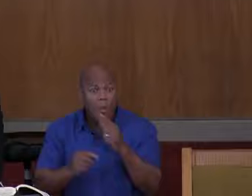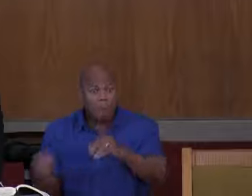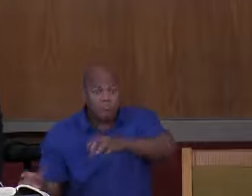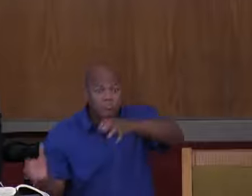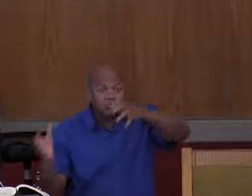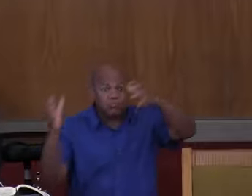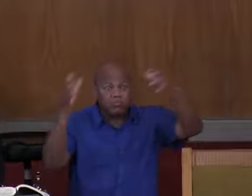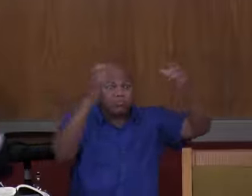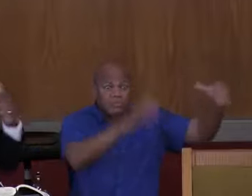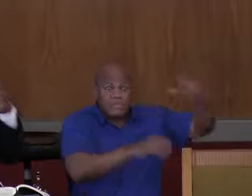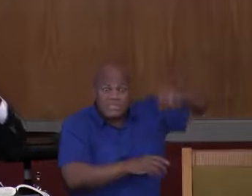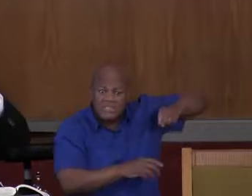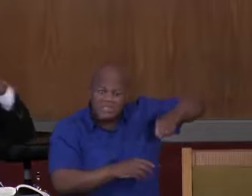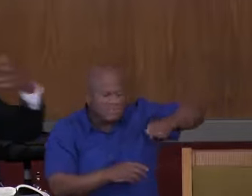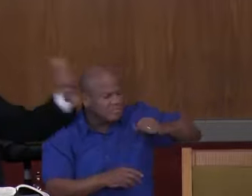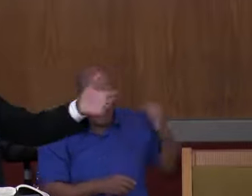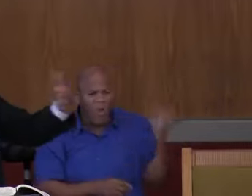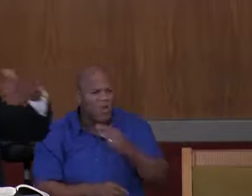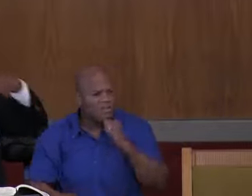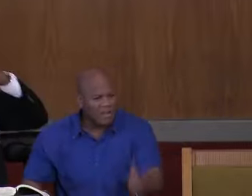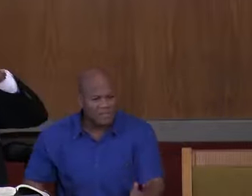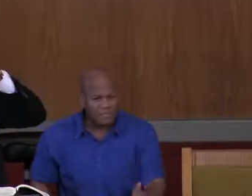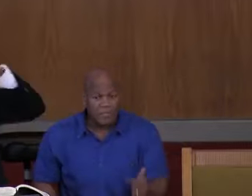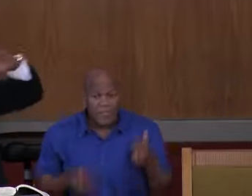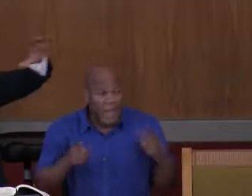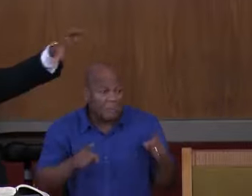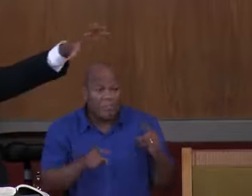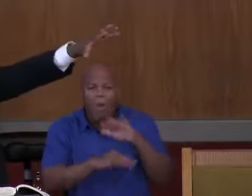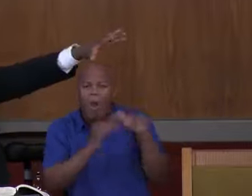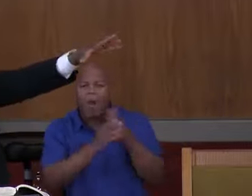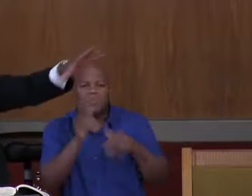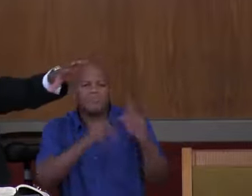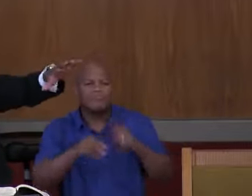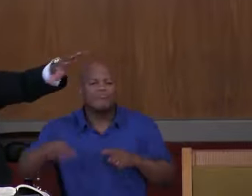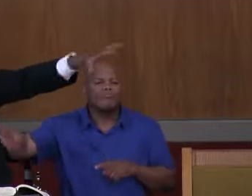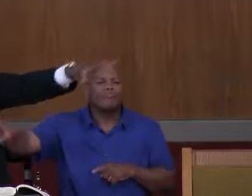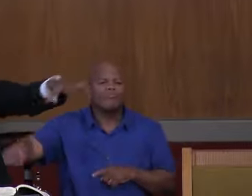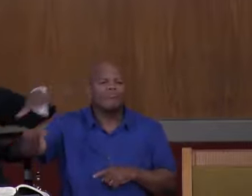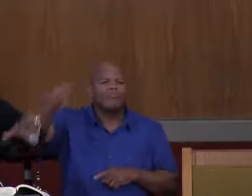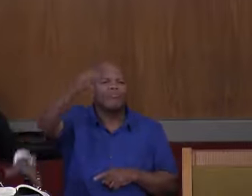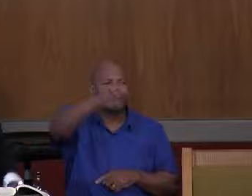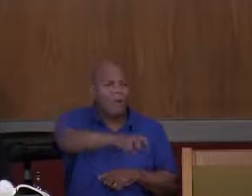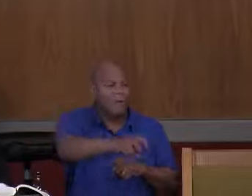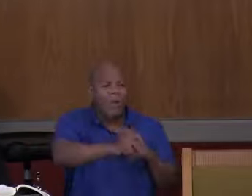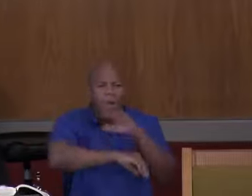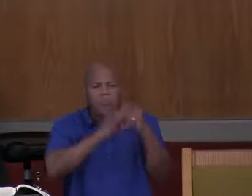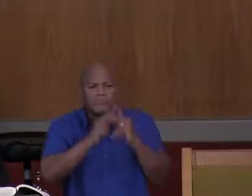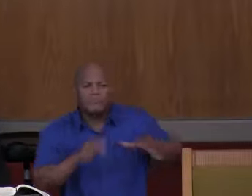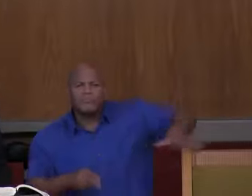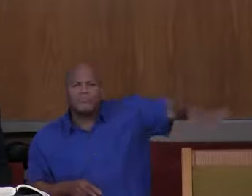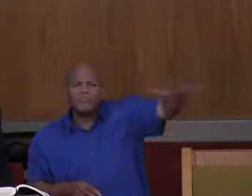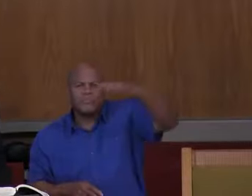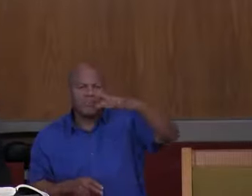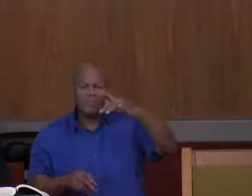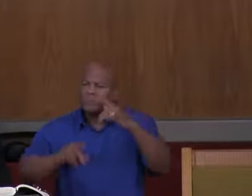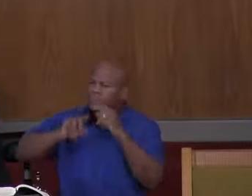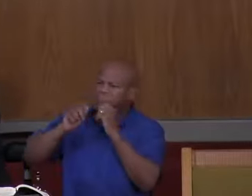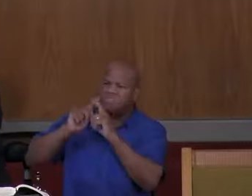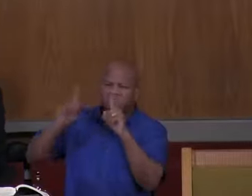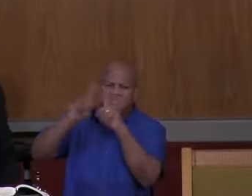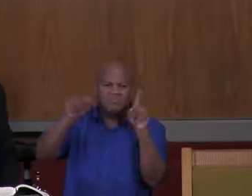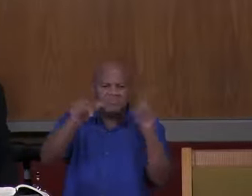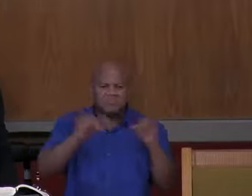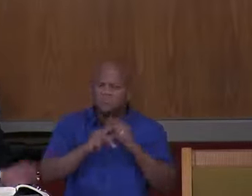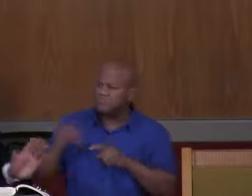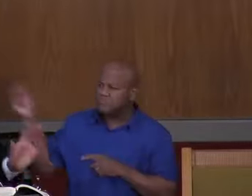I woke up this morning, this is to all my transplants and to all the folk over the nation and in Brazil and Africa and wherever